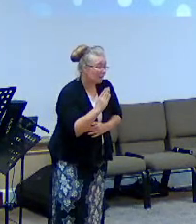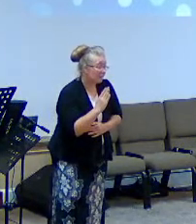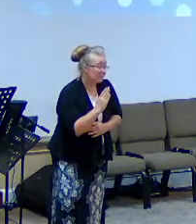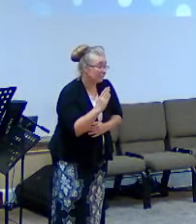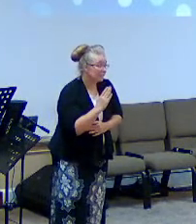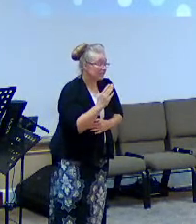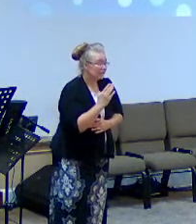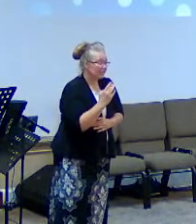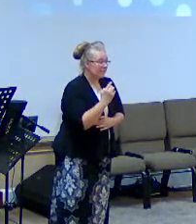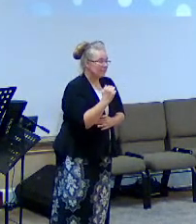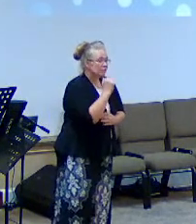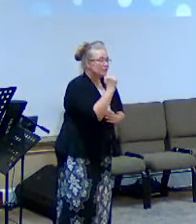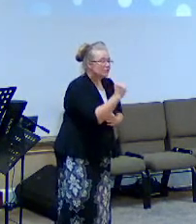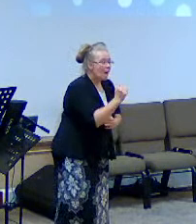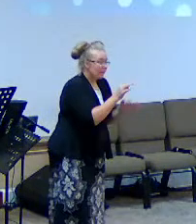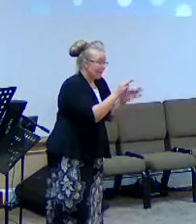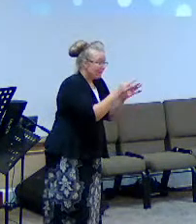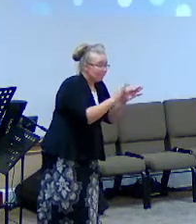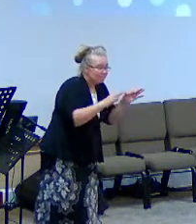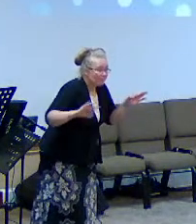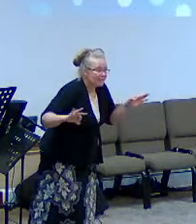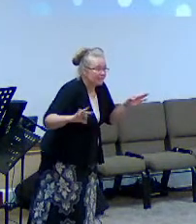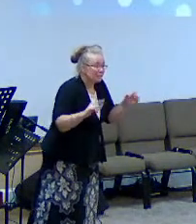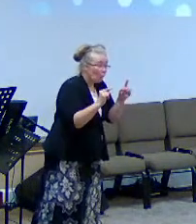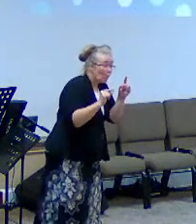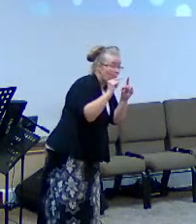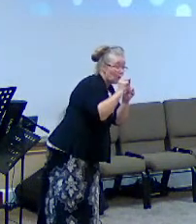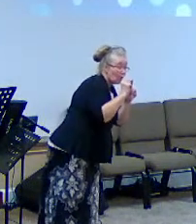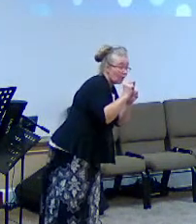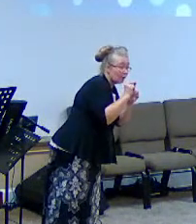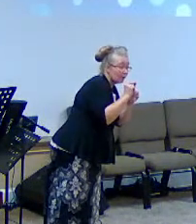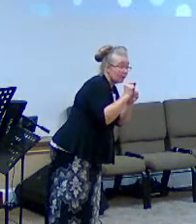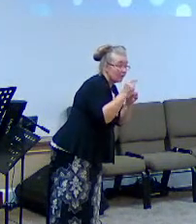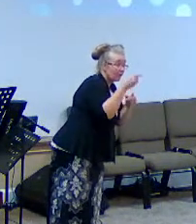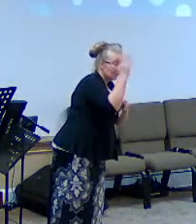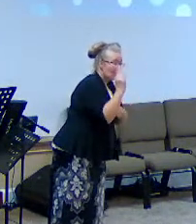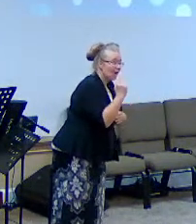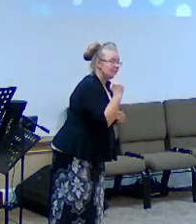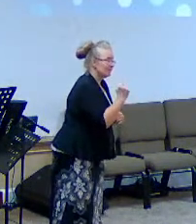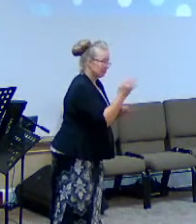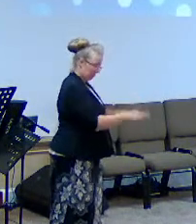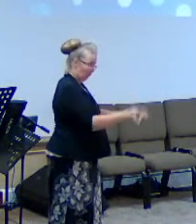not phrases, word, a word. Just one word you speak, God puts a premium on it.